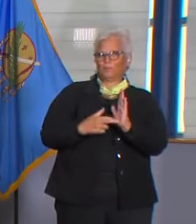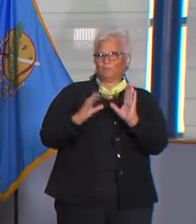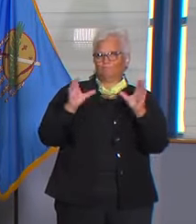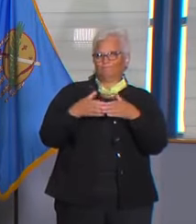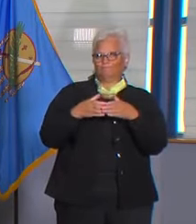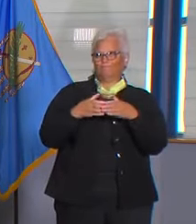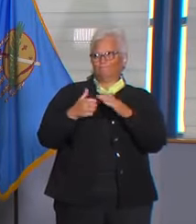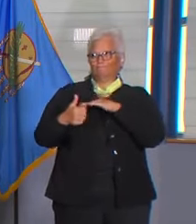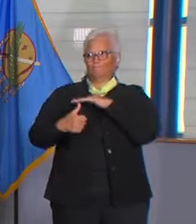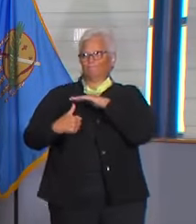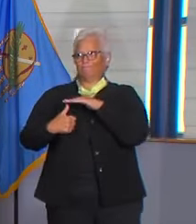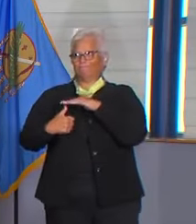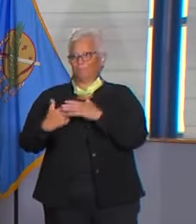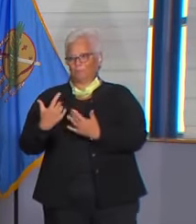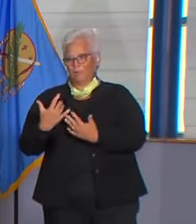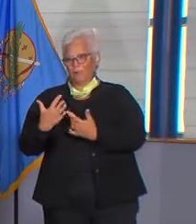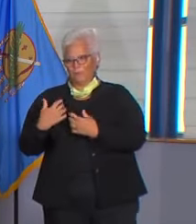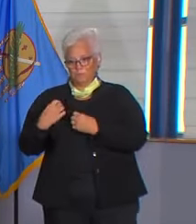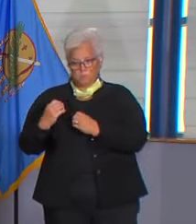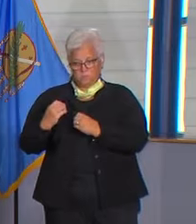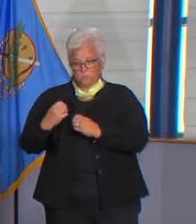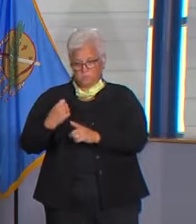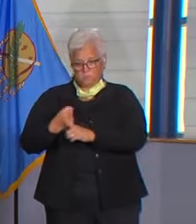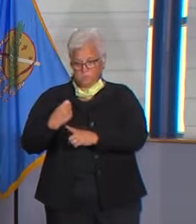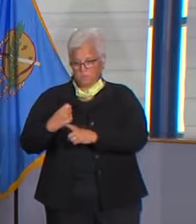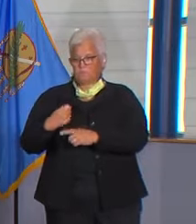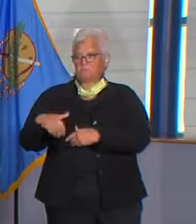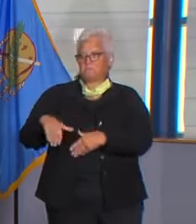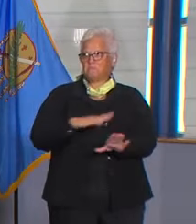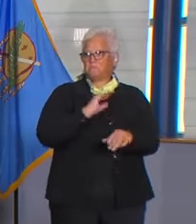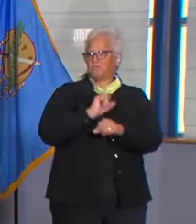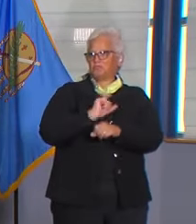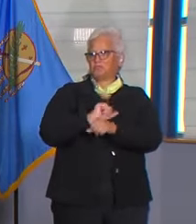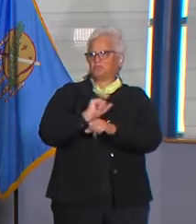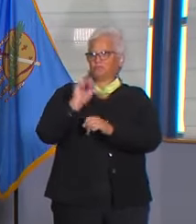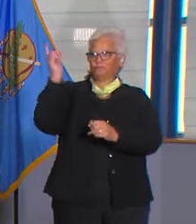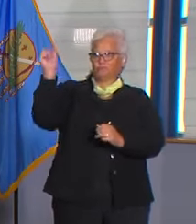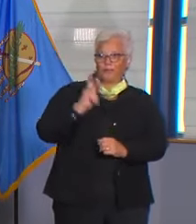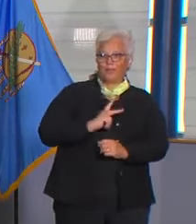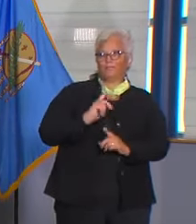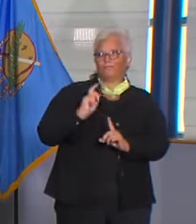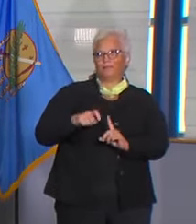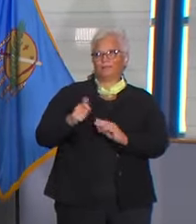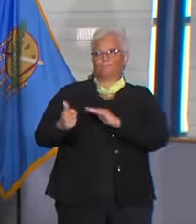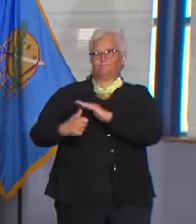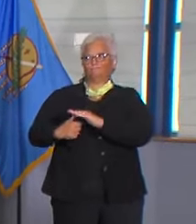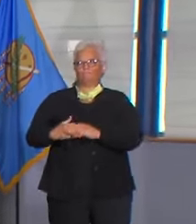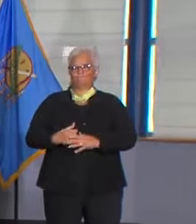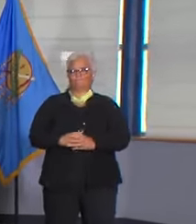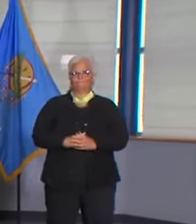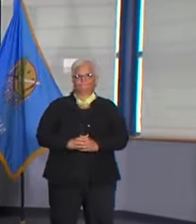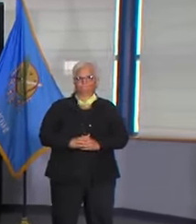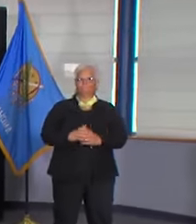testing just to make sure that they're safe before they're released back into the general community. All right, thanks, everyone. Thank you.